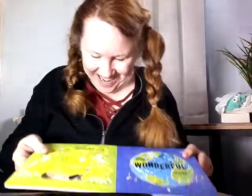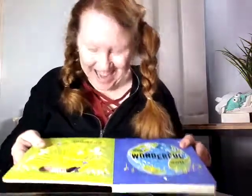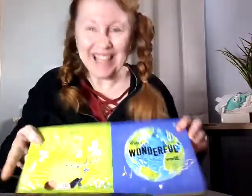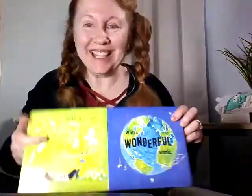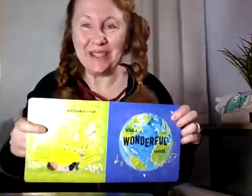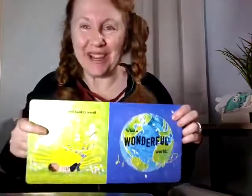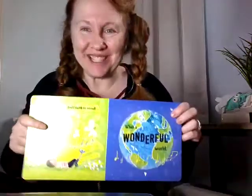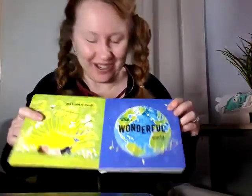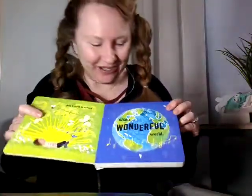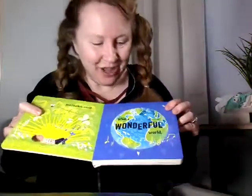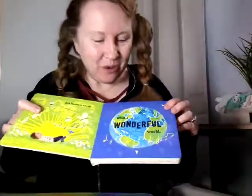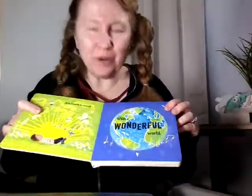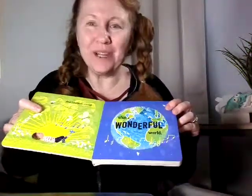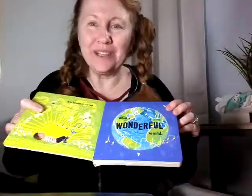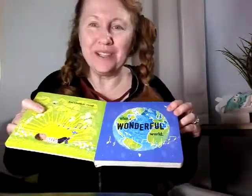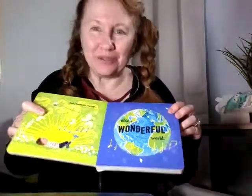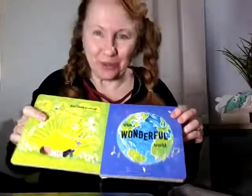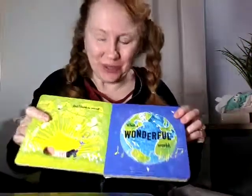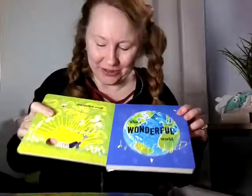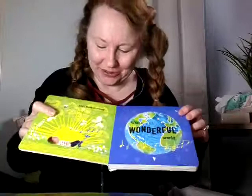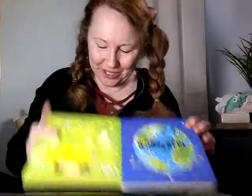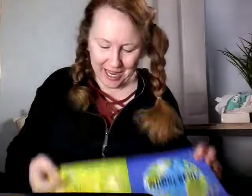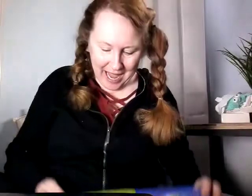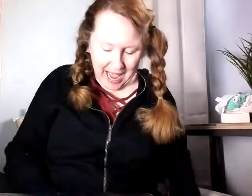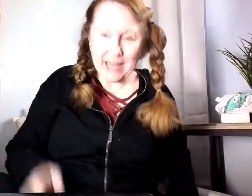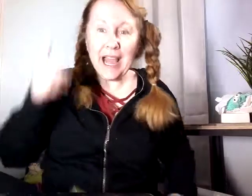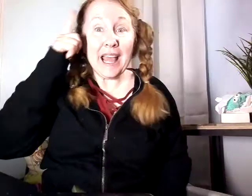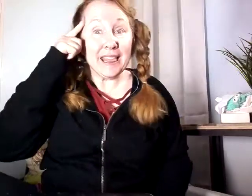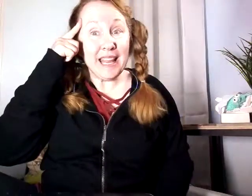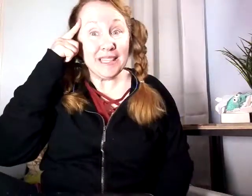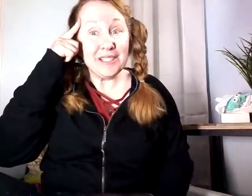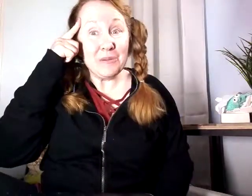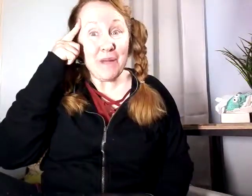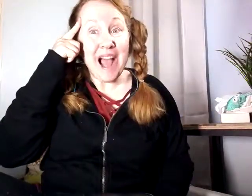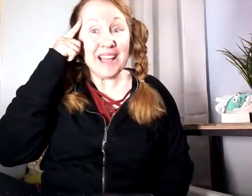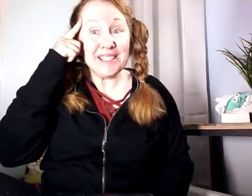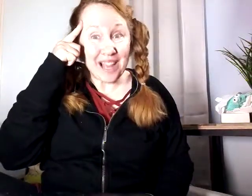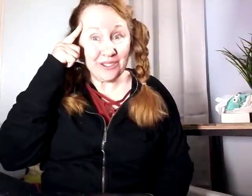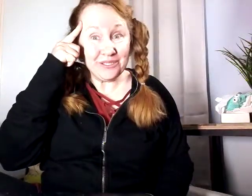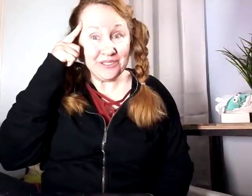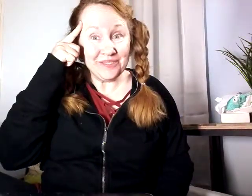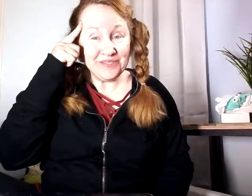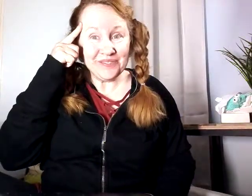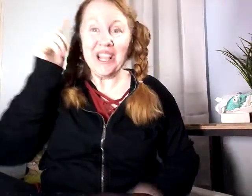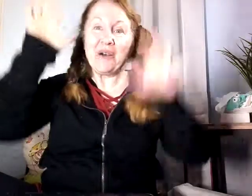And I think to myself, what a wonderful world. And I think to myself, what